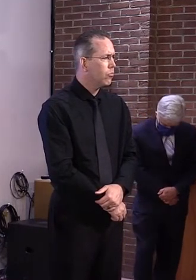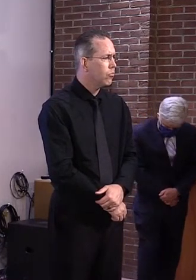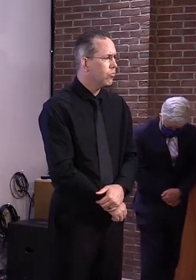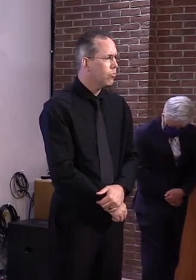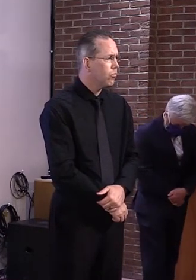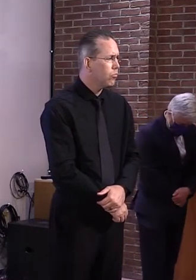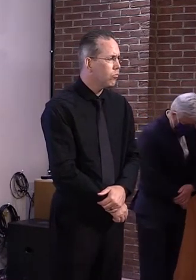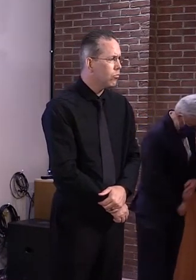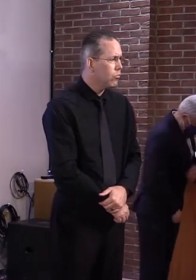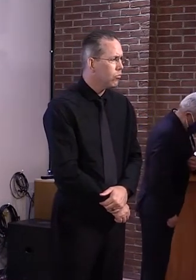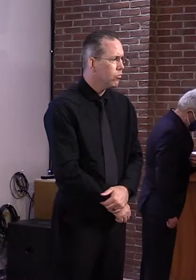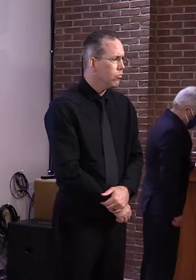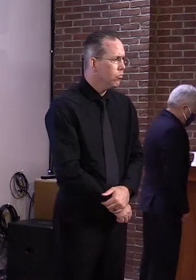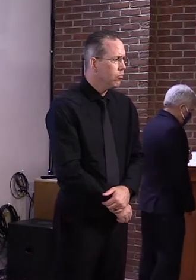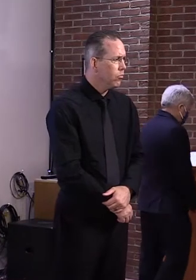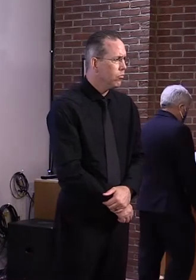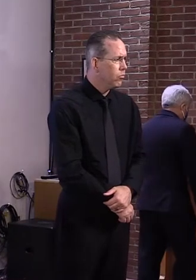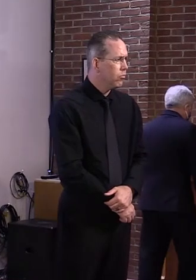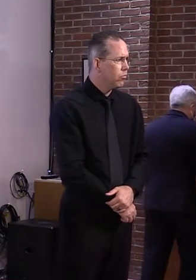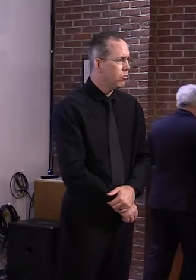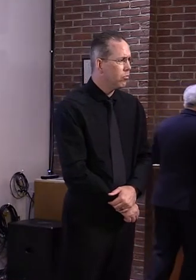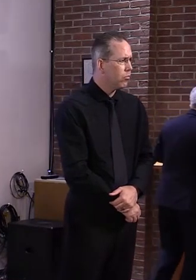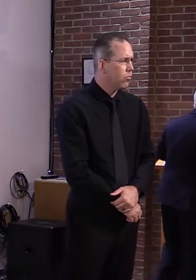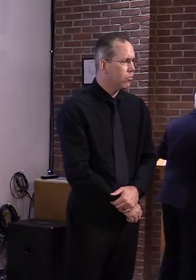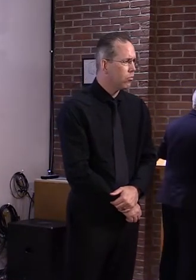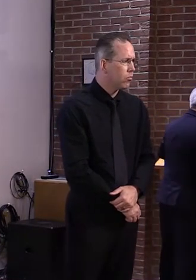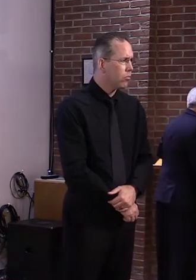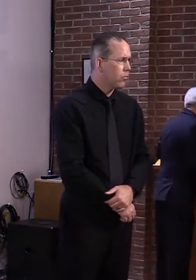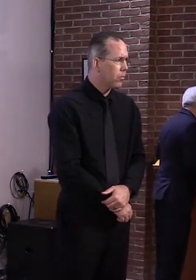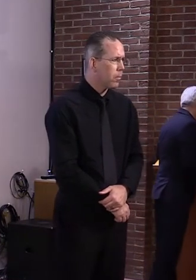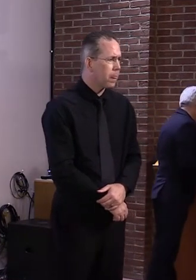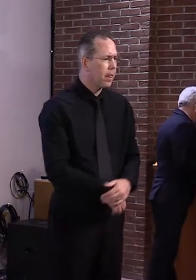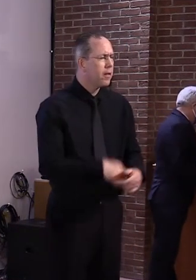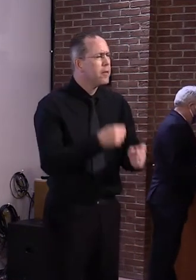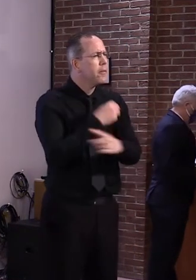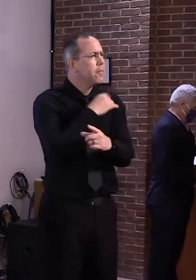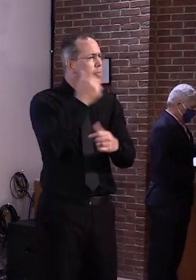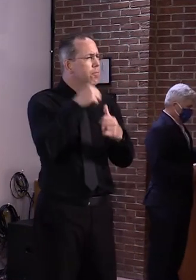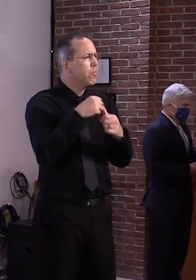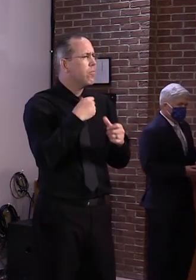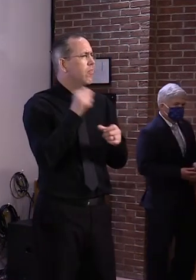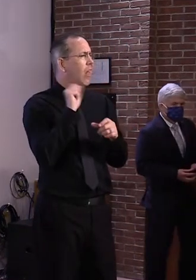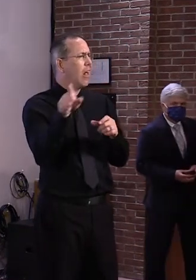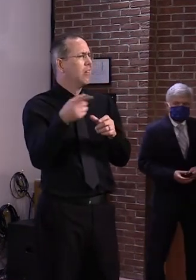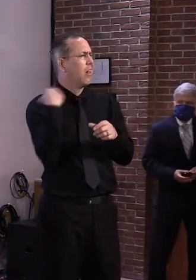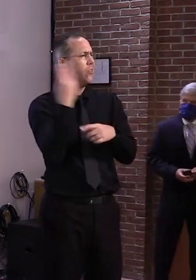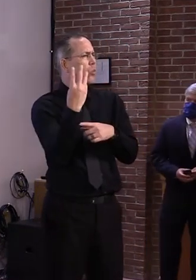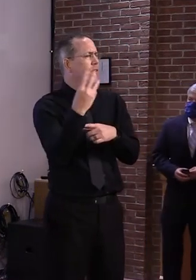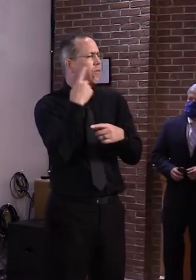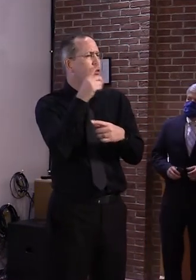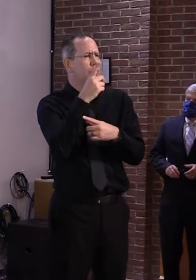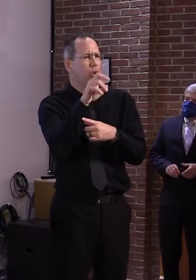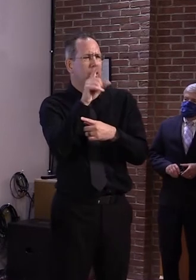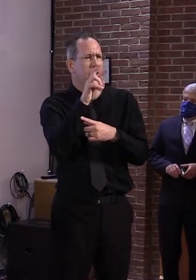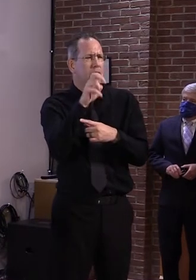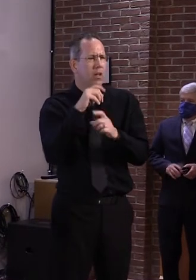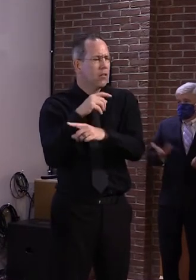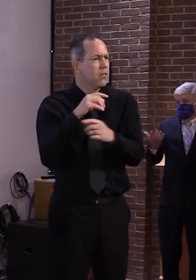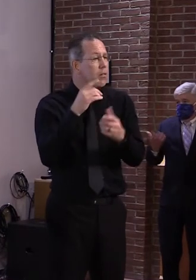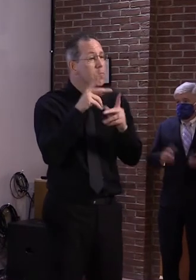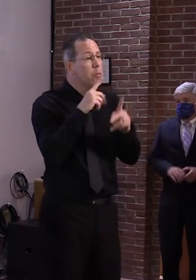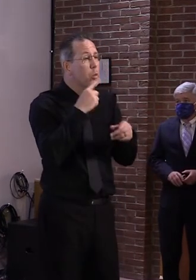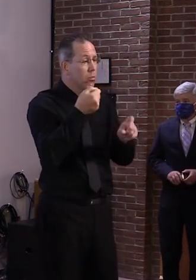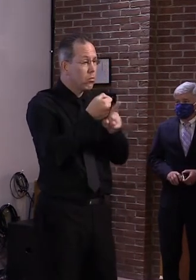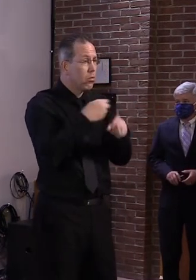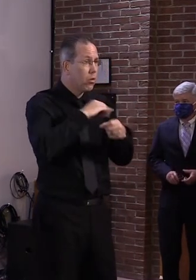if they weren't being currently tracked. And you weren't really sure if it was like 2 weeks, 15 days, 30